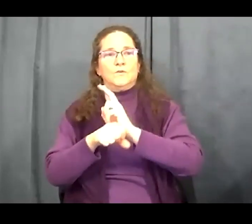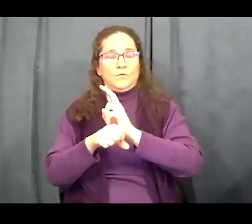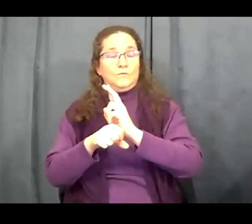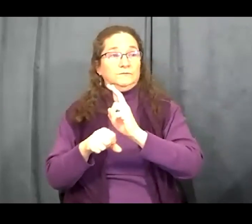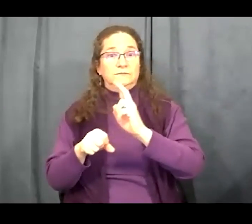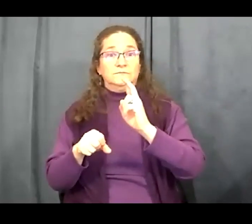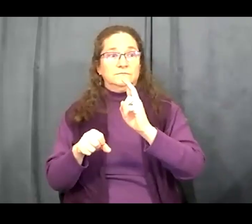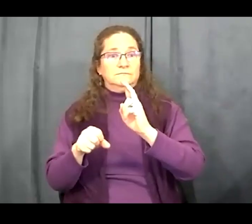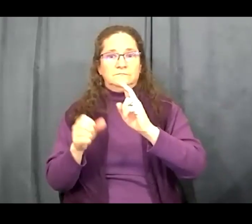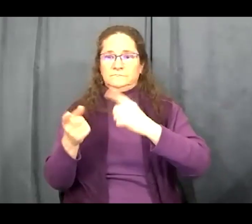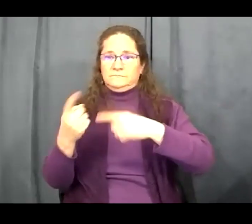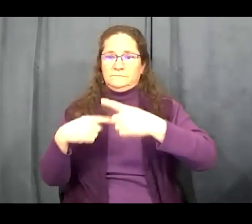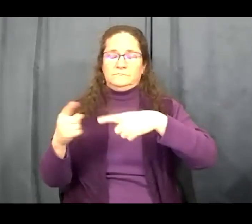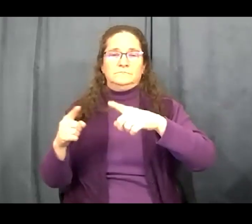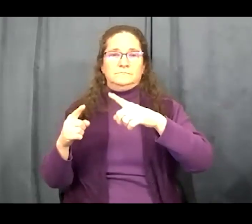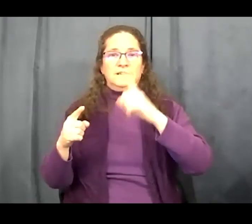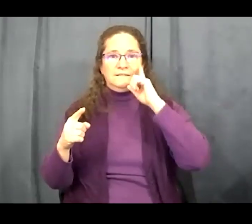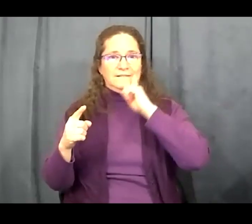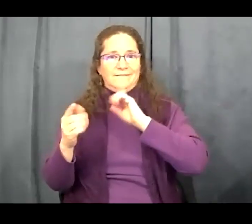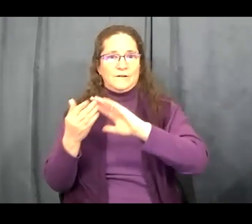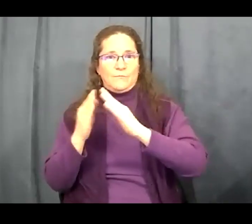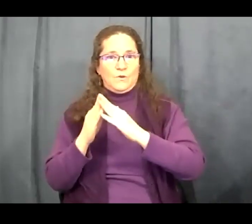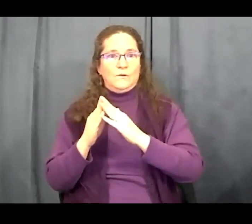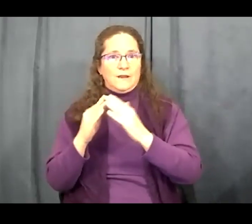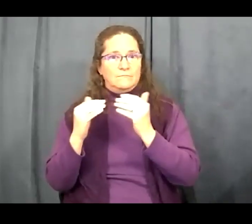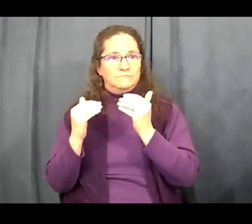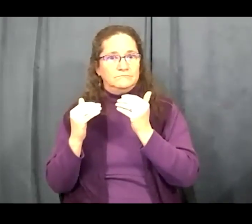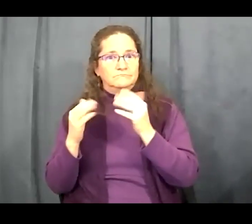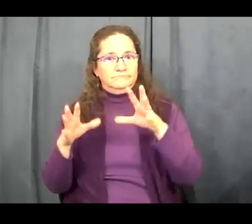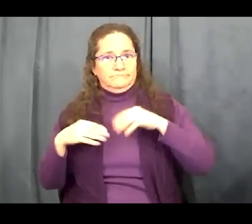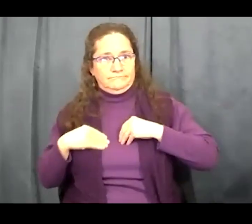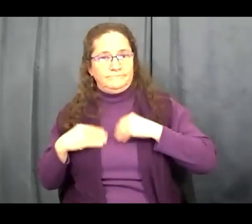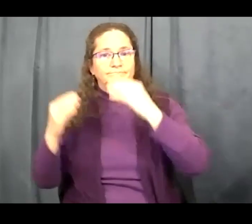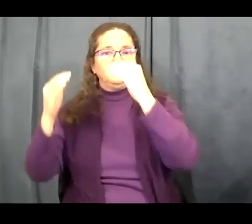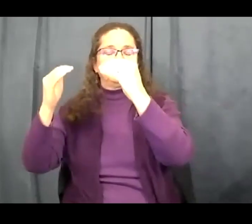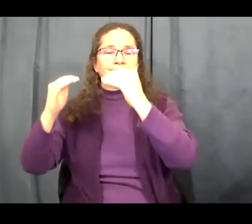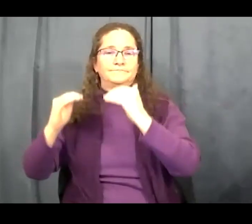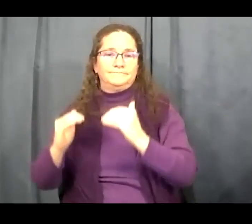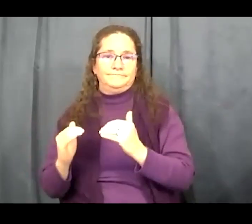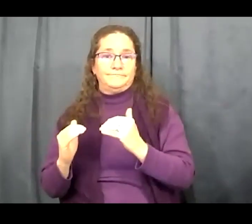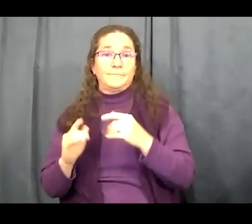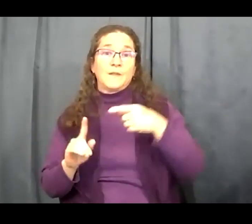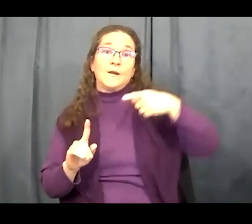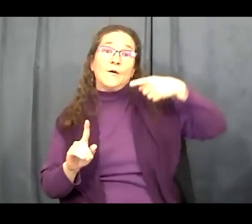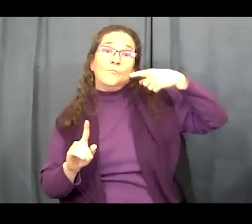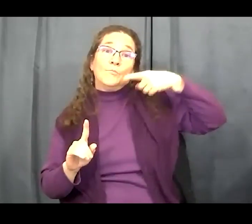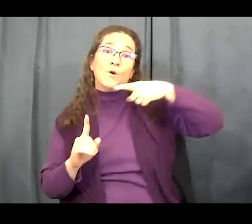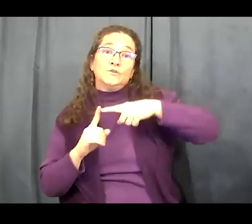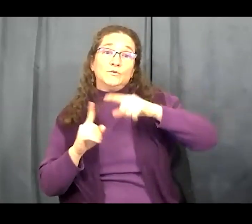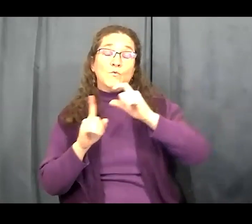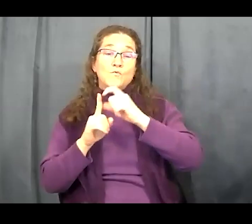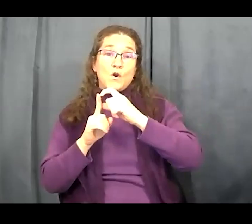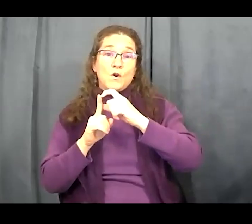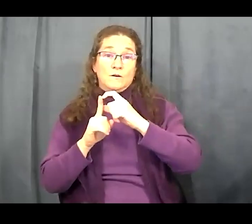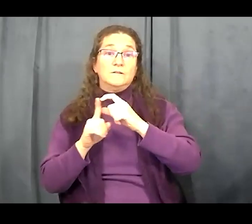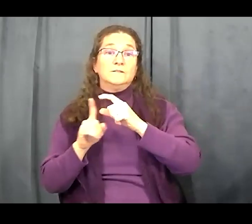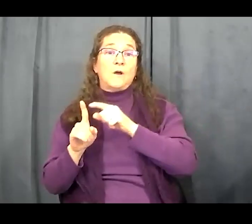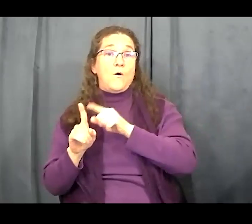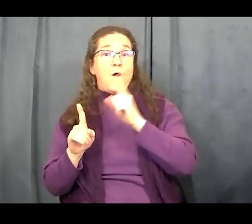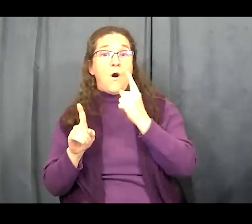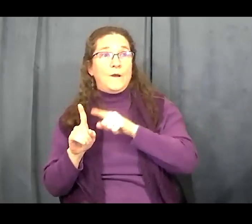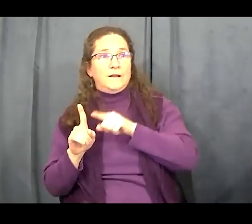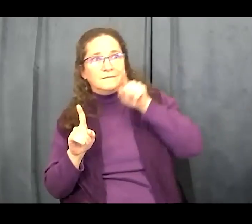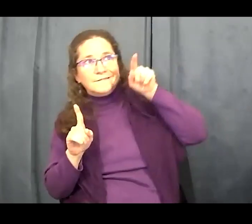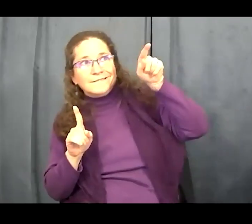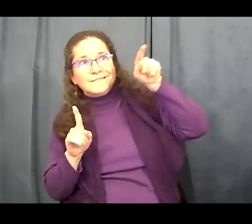in the deaf community. Looking down, there's another box that says point to the word. You want to continually go back to the printed form of the